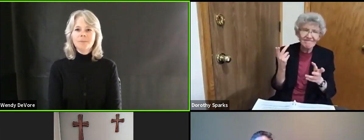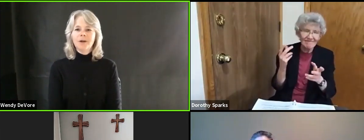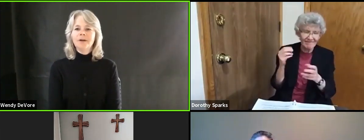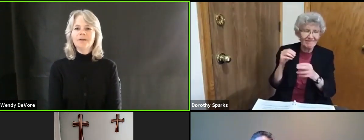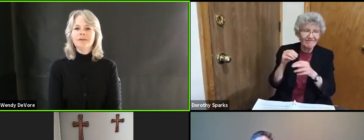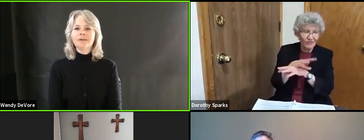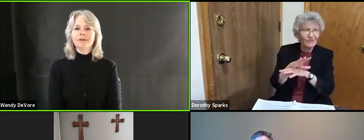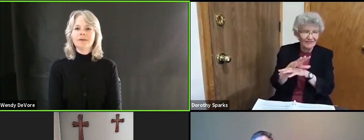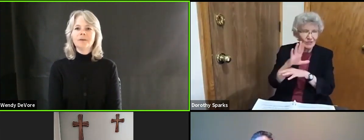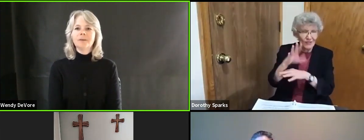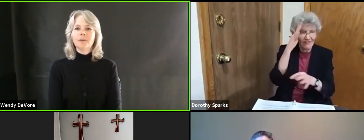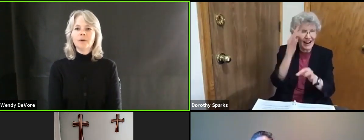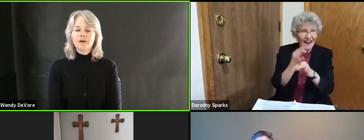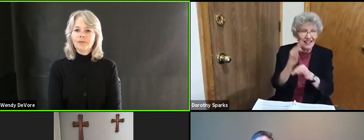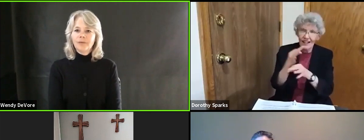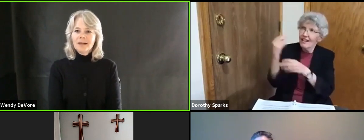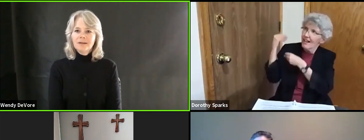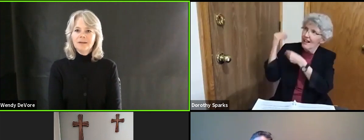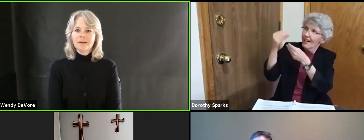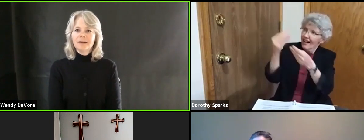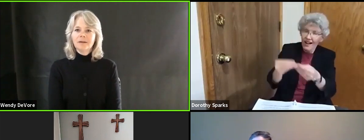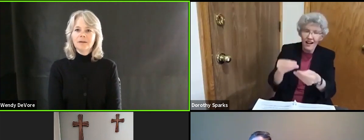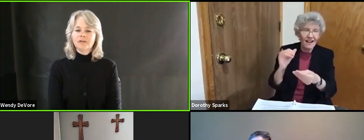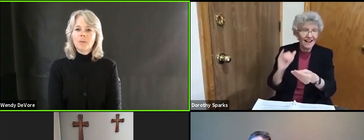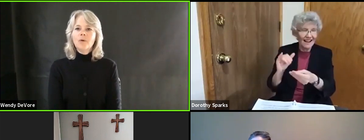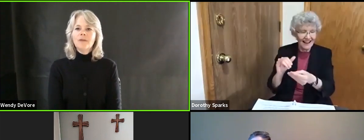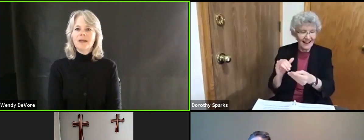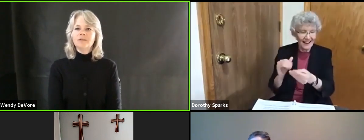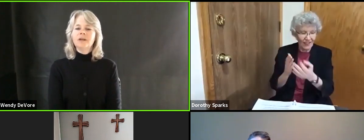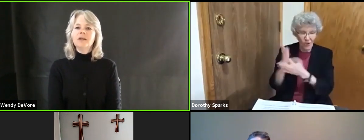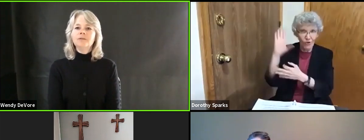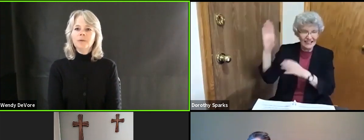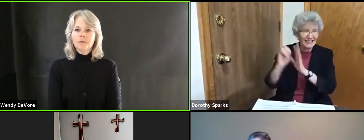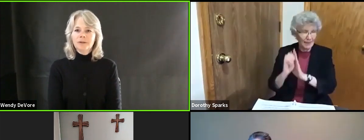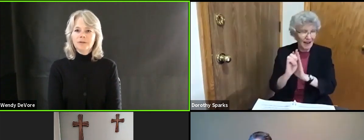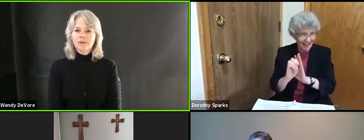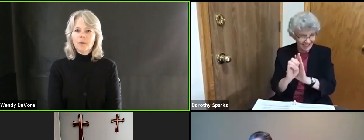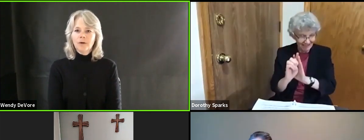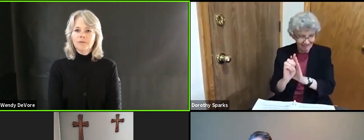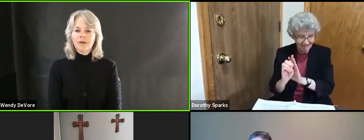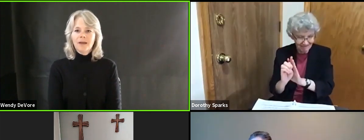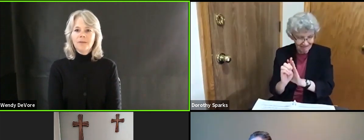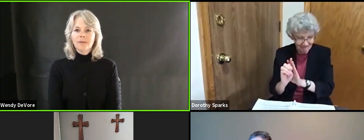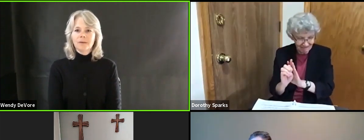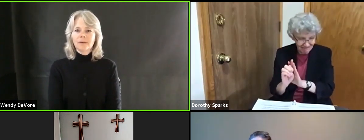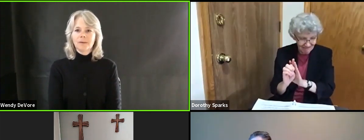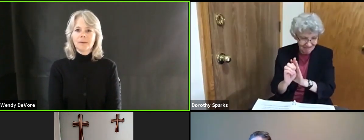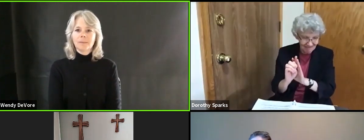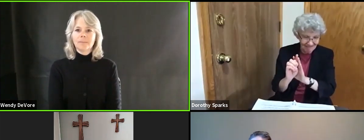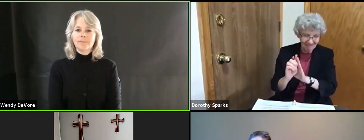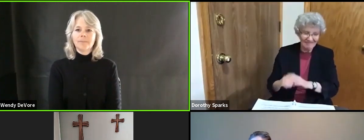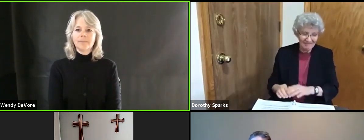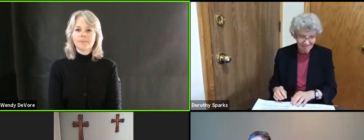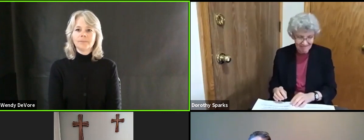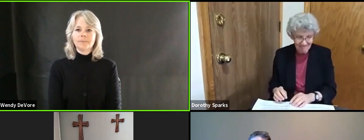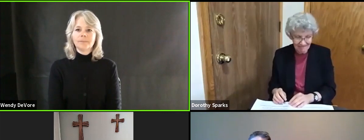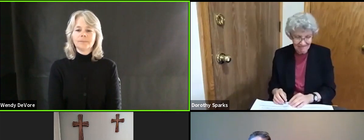or grandparents or a friend, someone that has influenced your faith.